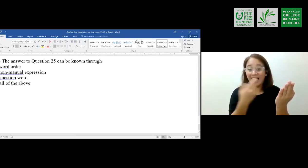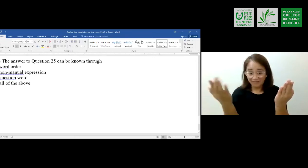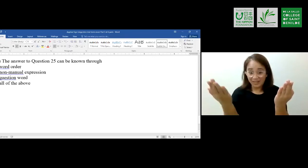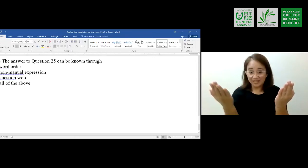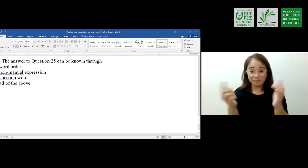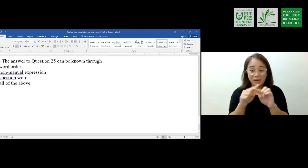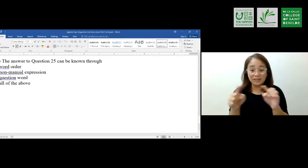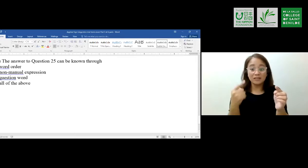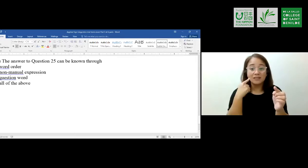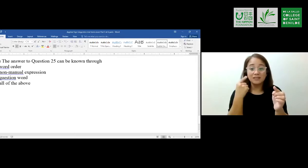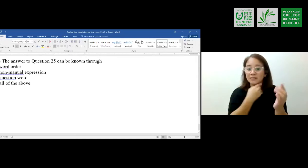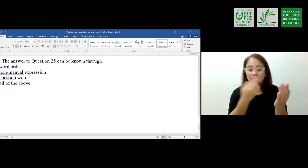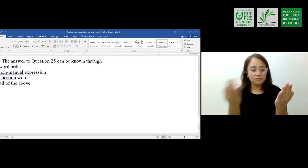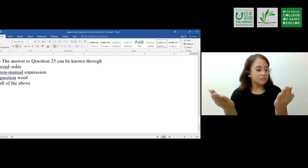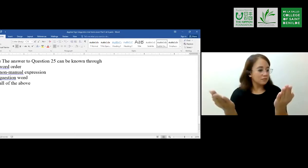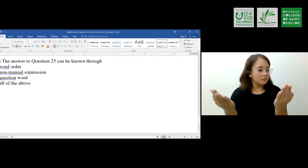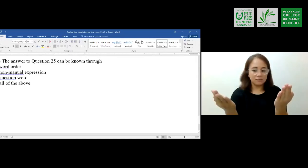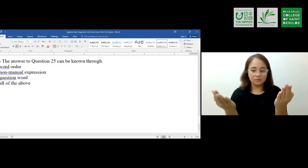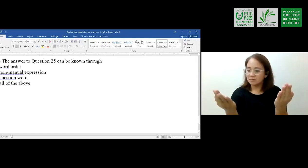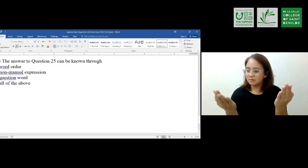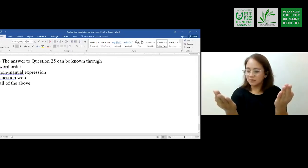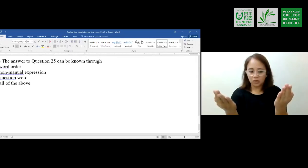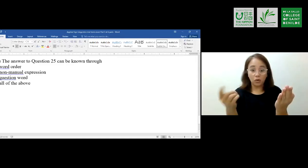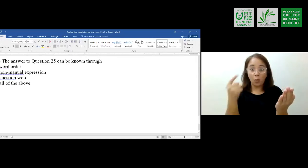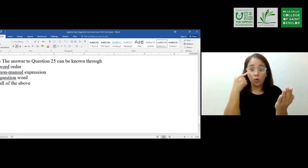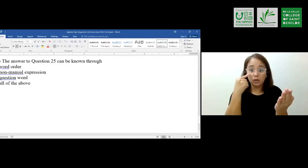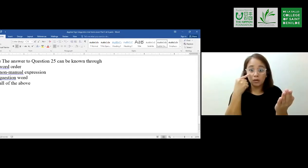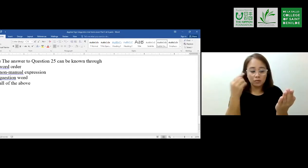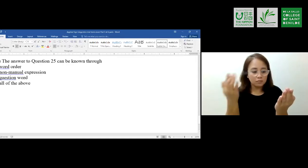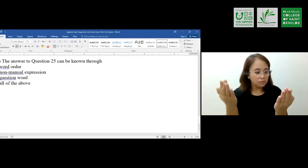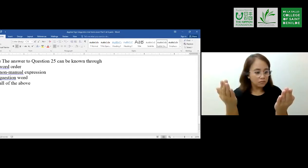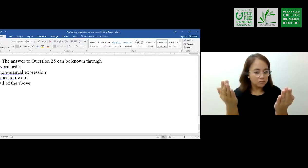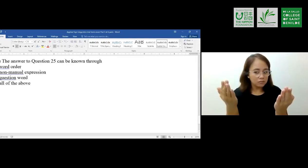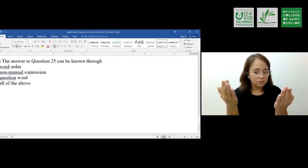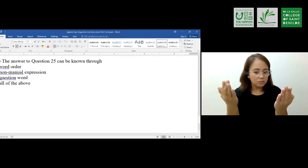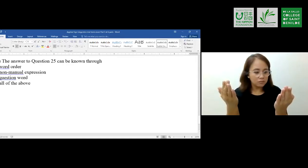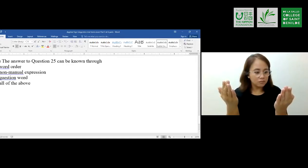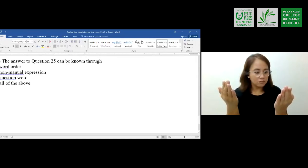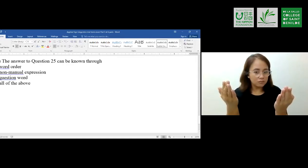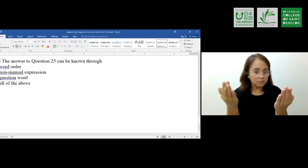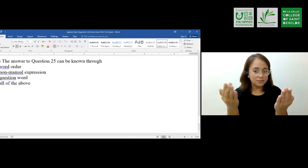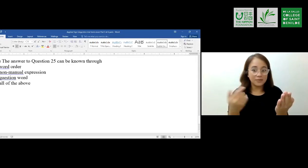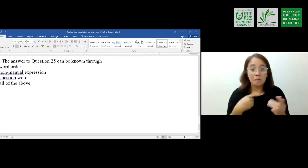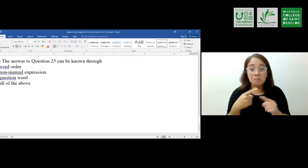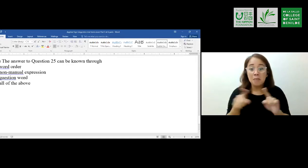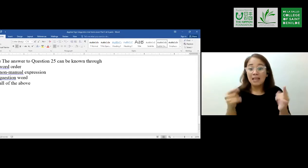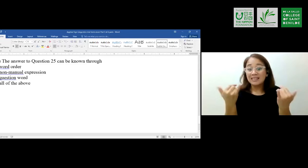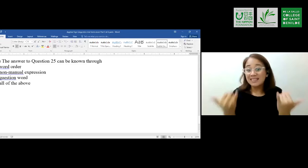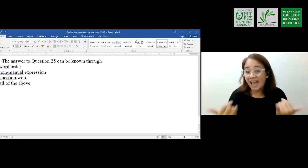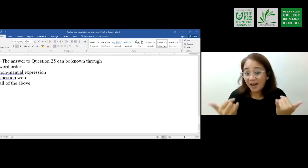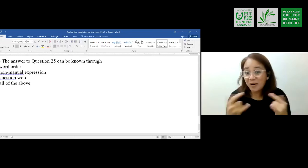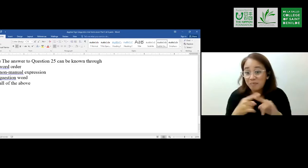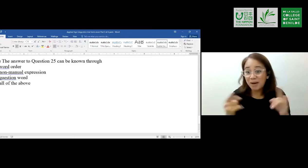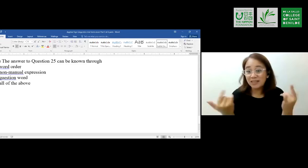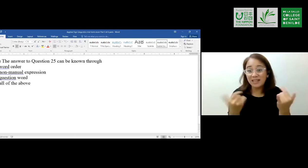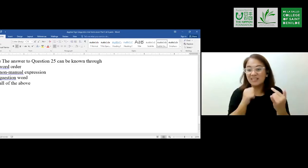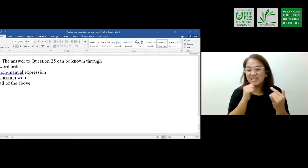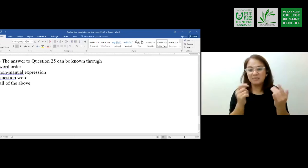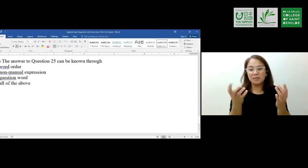or moving the eyes. And now the modern sign, you don't really move the head so much, but you move